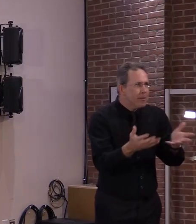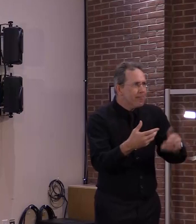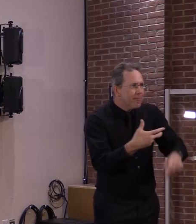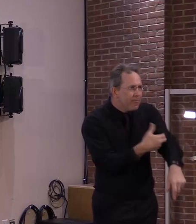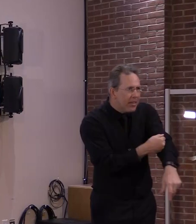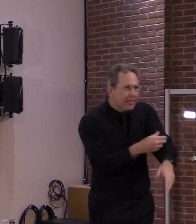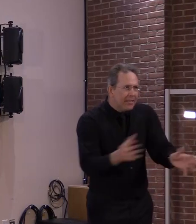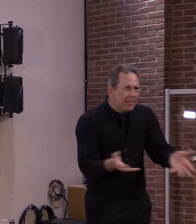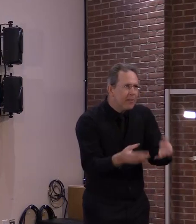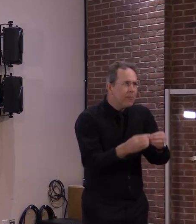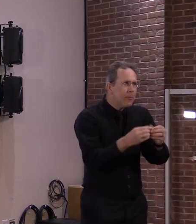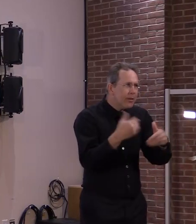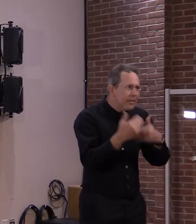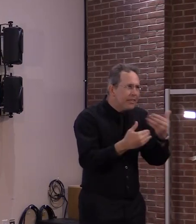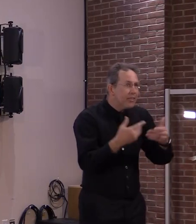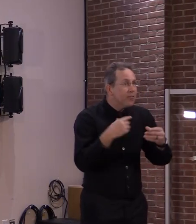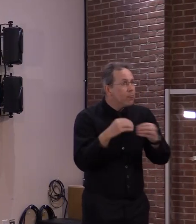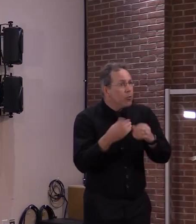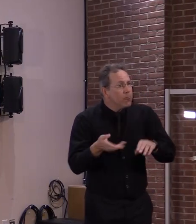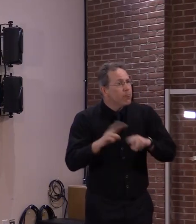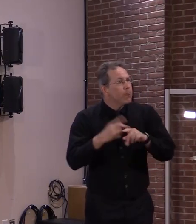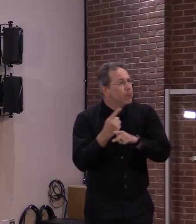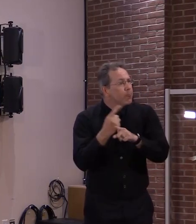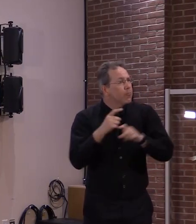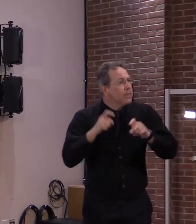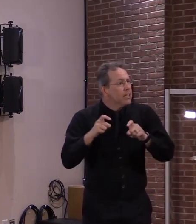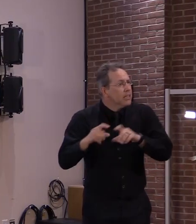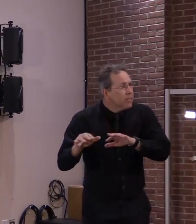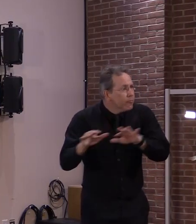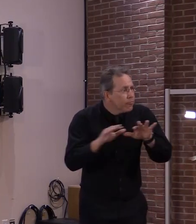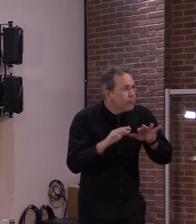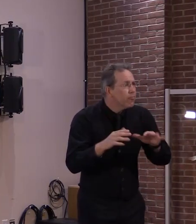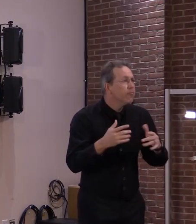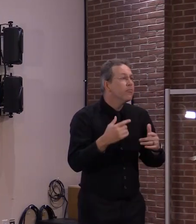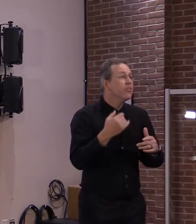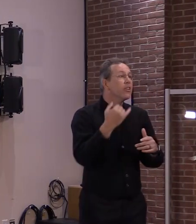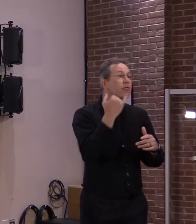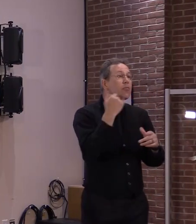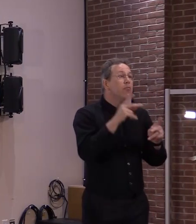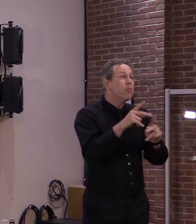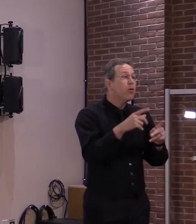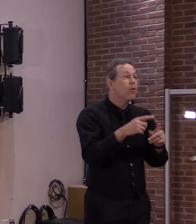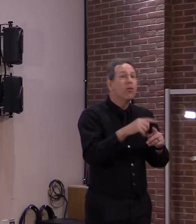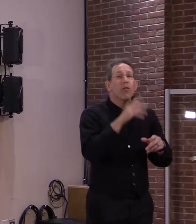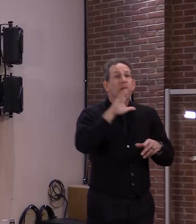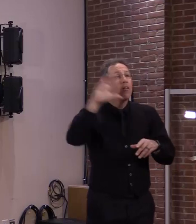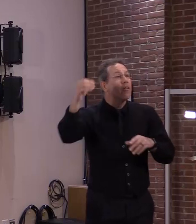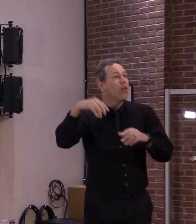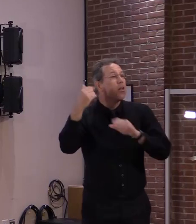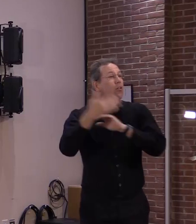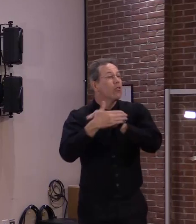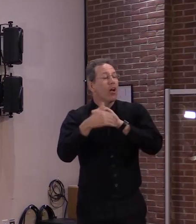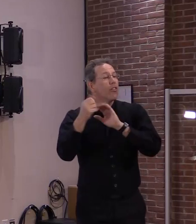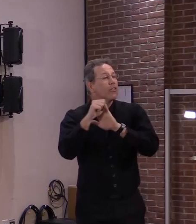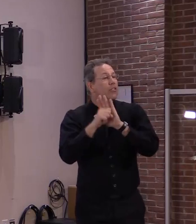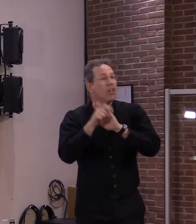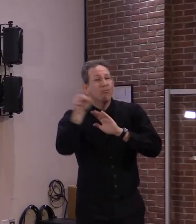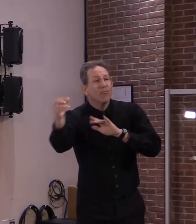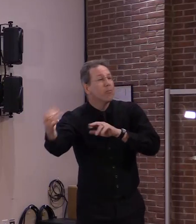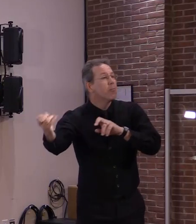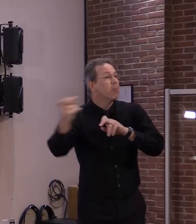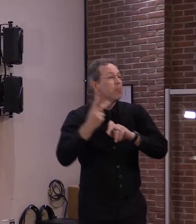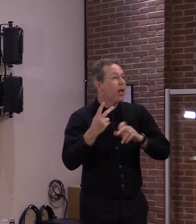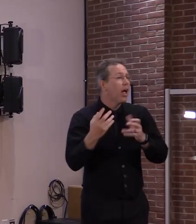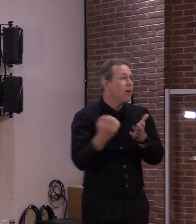testing when people have left the state or are coming into the state. And we'll make decisions based on data again as